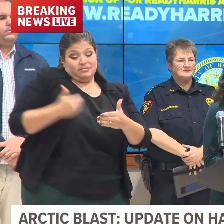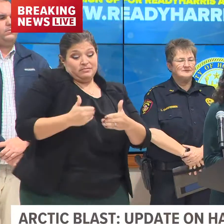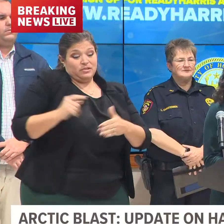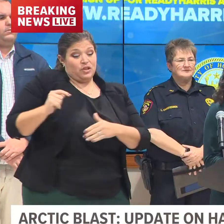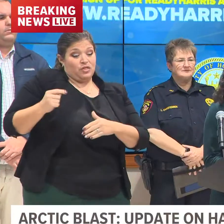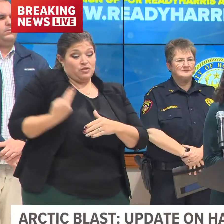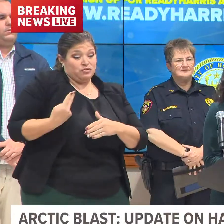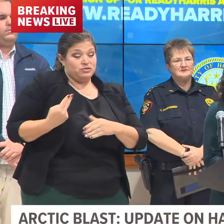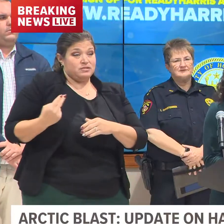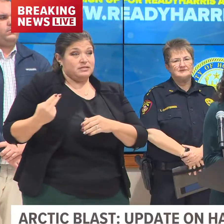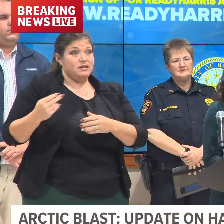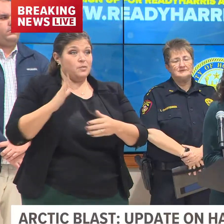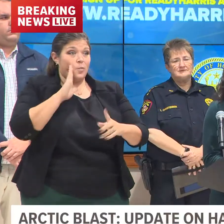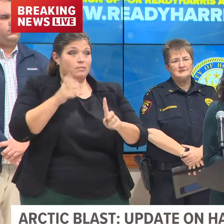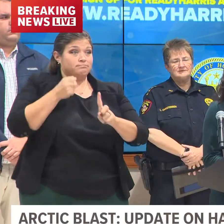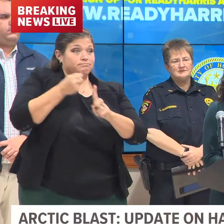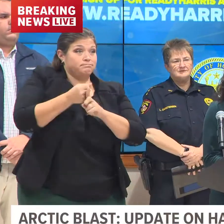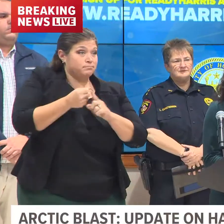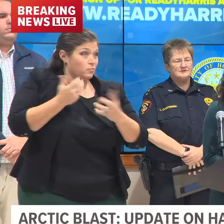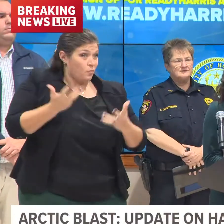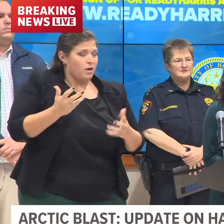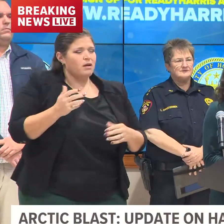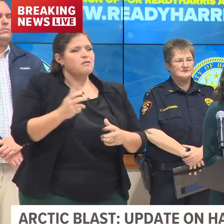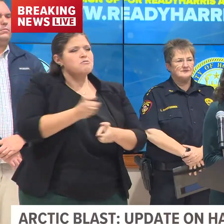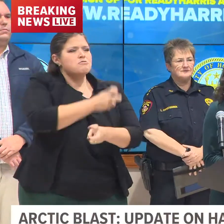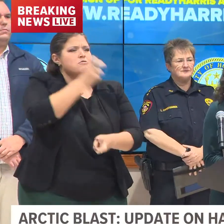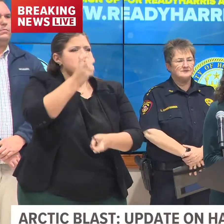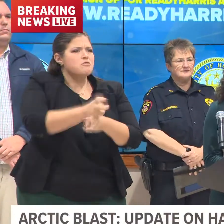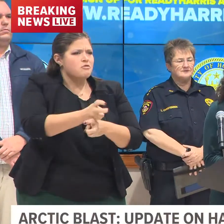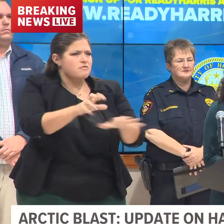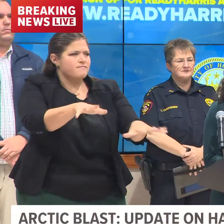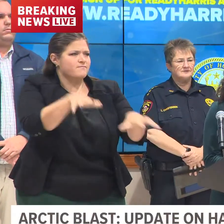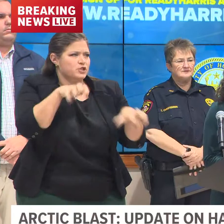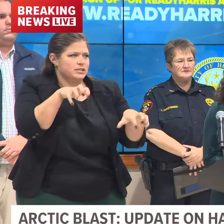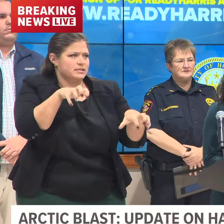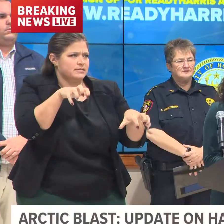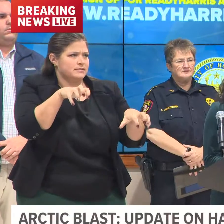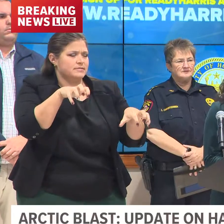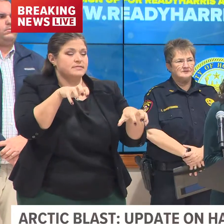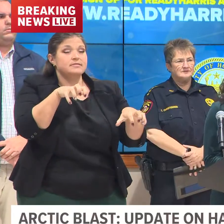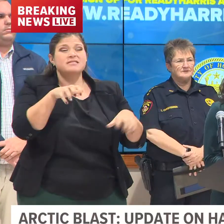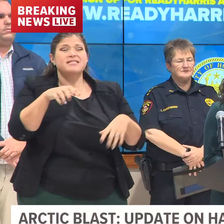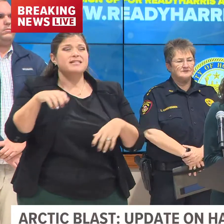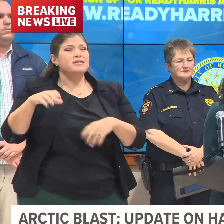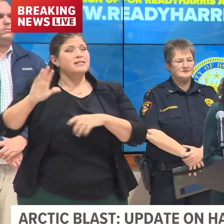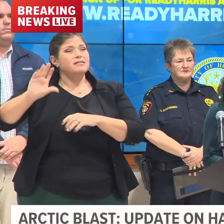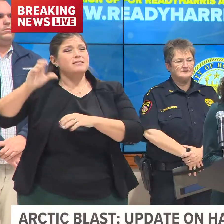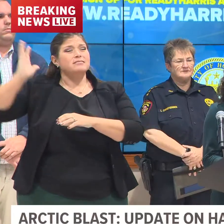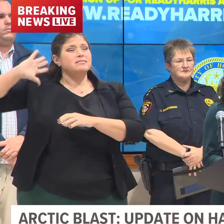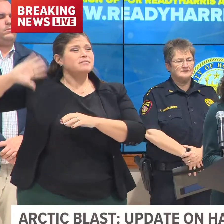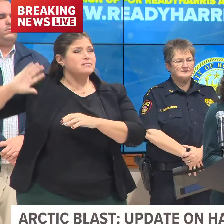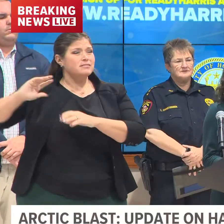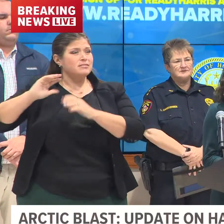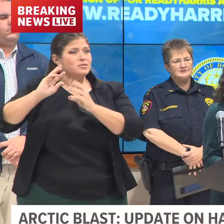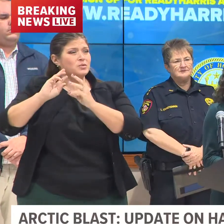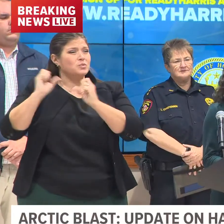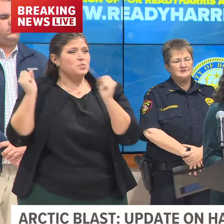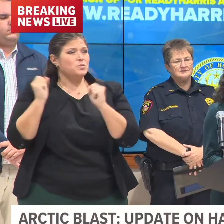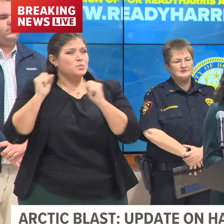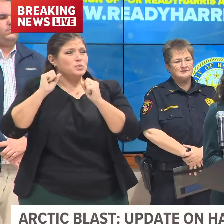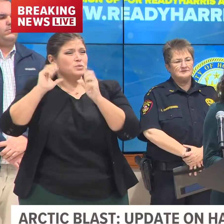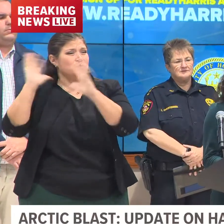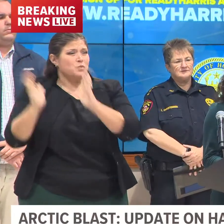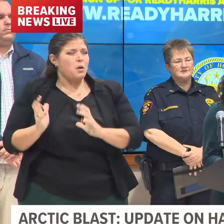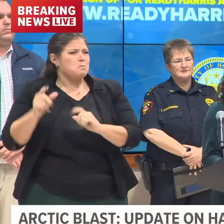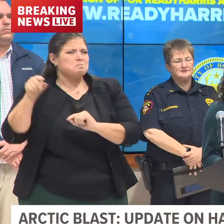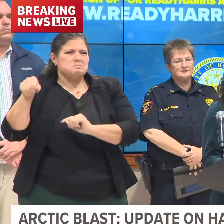a hard freeze. Uri was unprecedented for our region. This hard freeze is something we face about once every 5